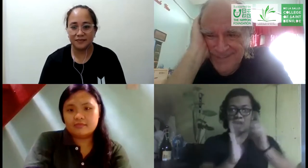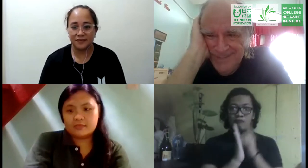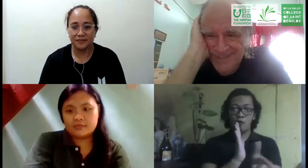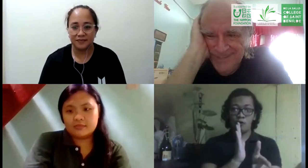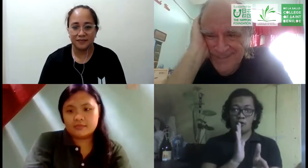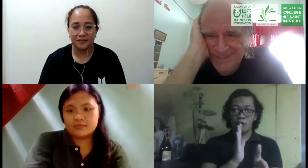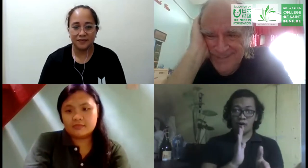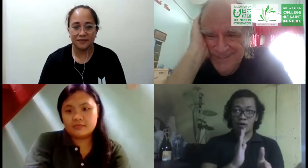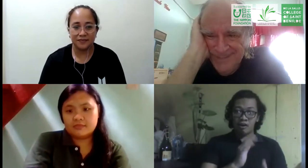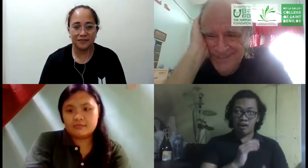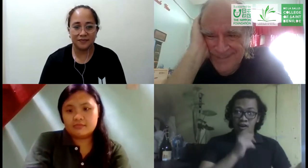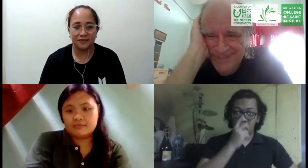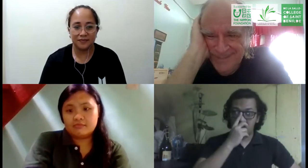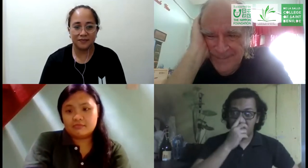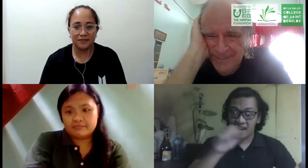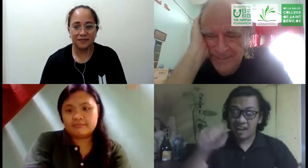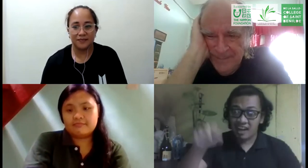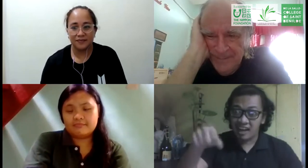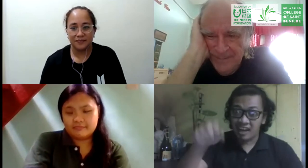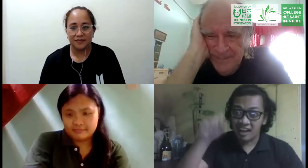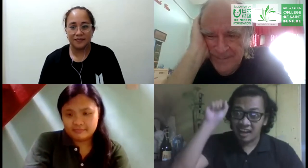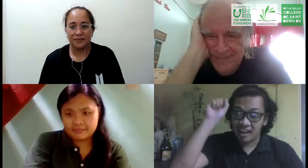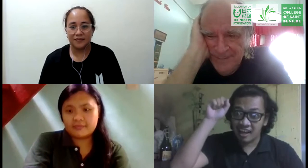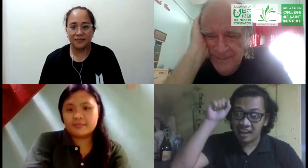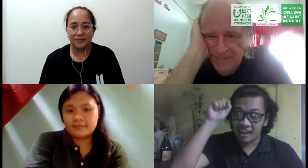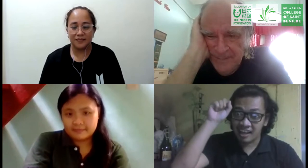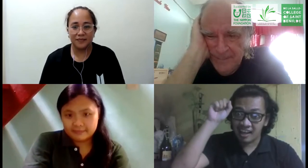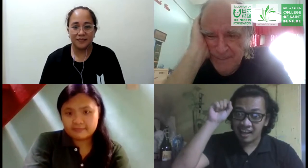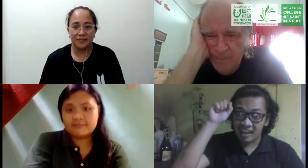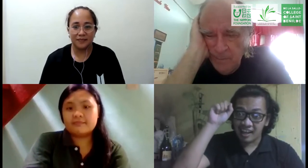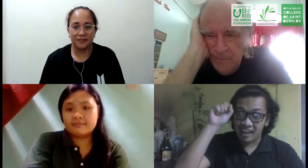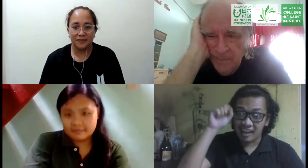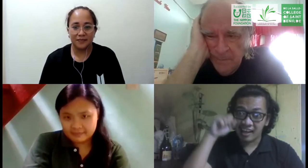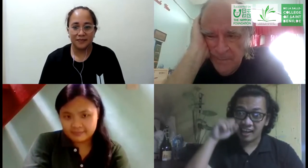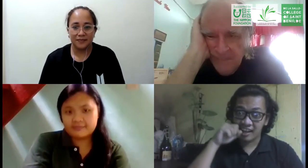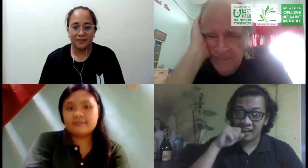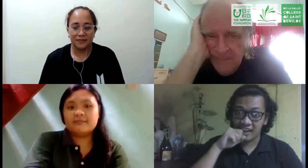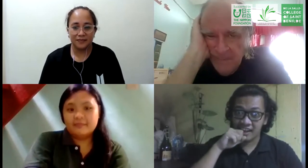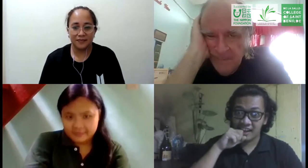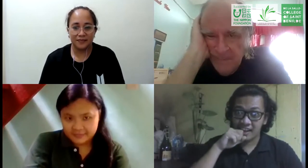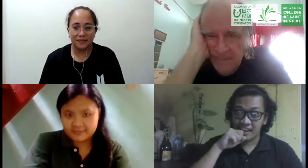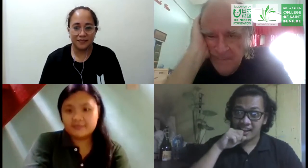I think what has to happen though is once we're done with the arrangements, that's when we can put all the things together. Right,